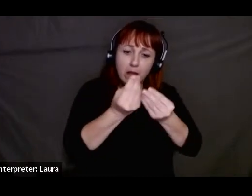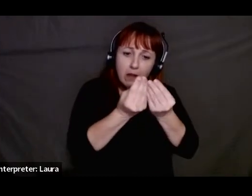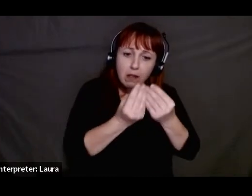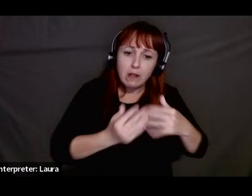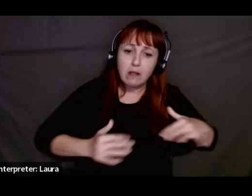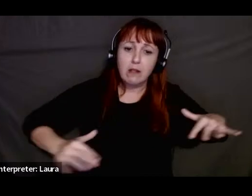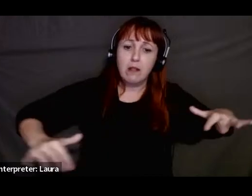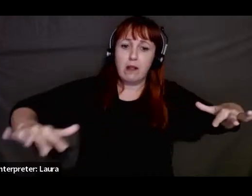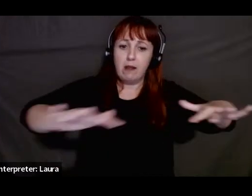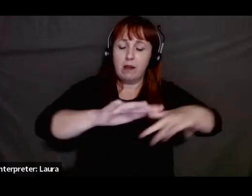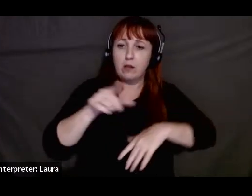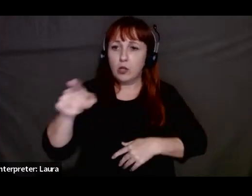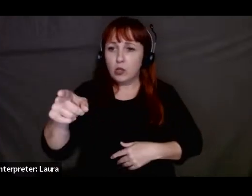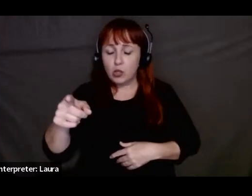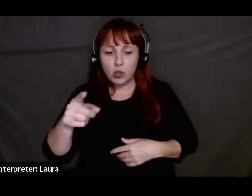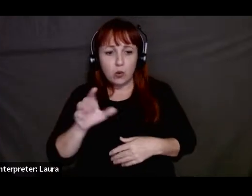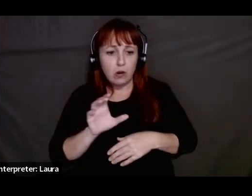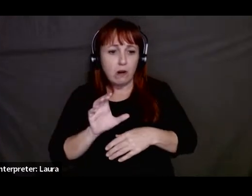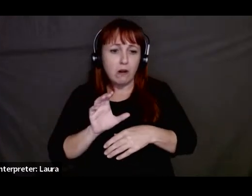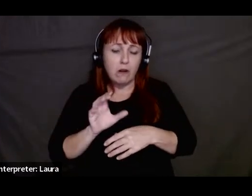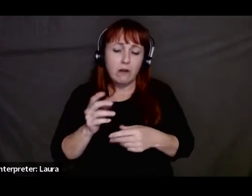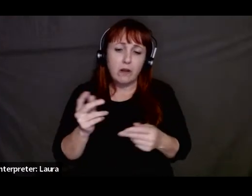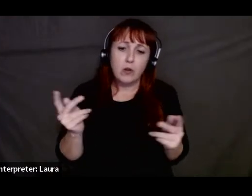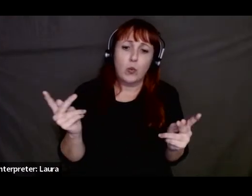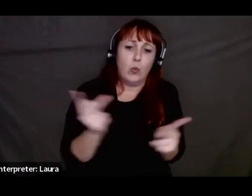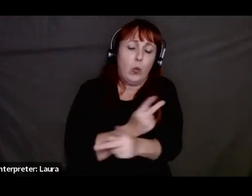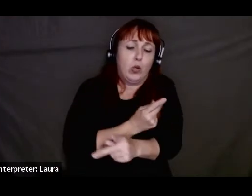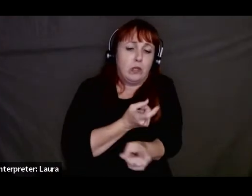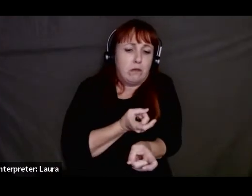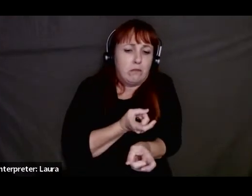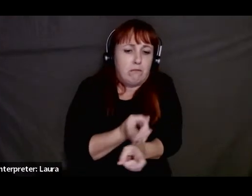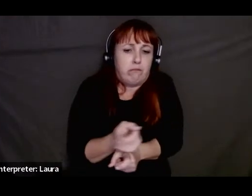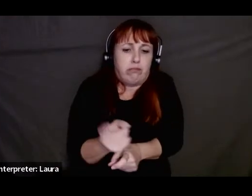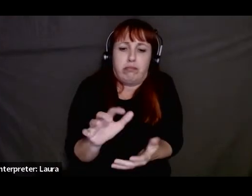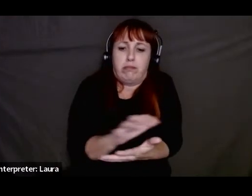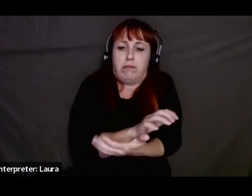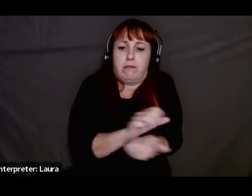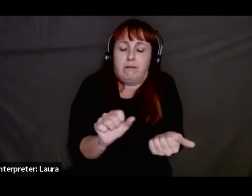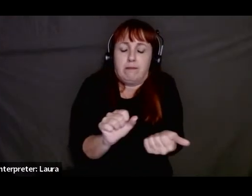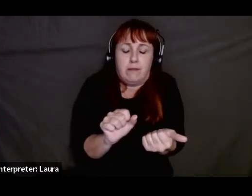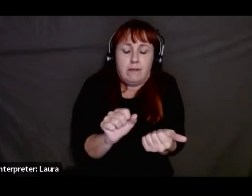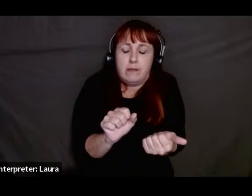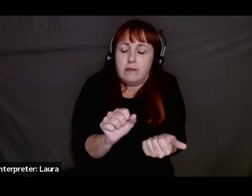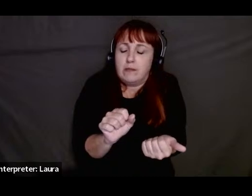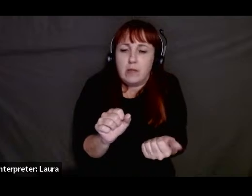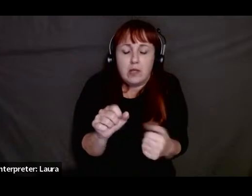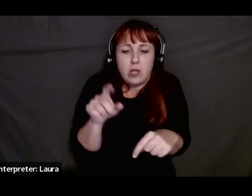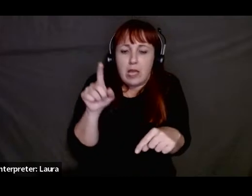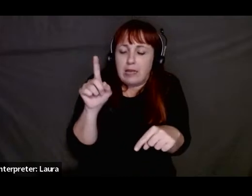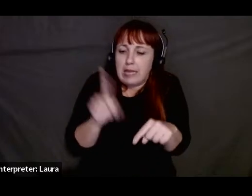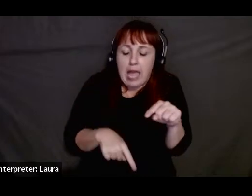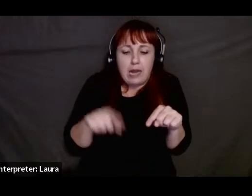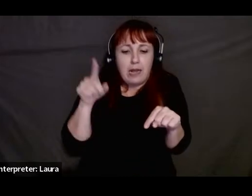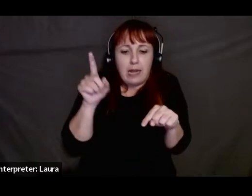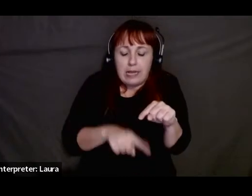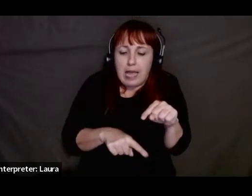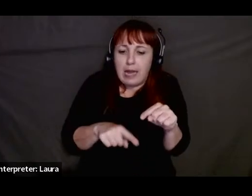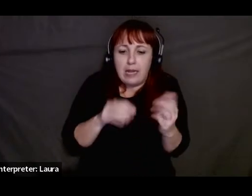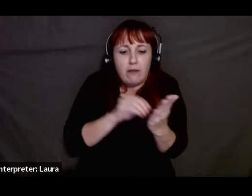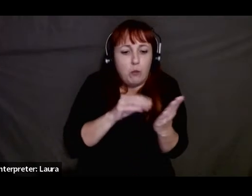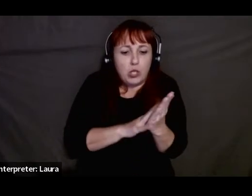and you guys are causing far, far more desecration and destruction than you can even put in your